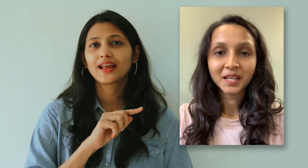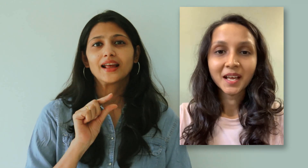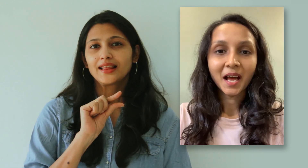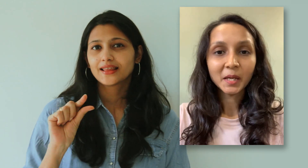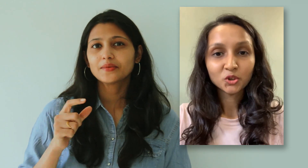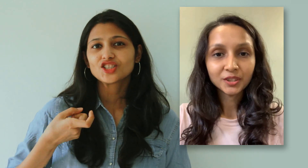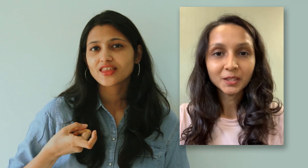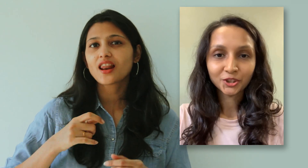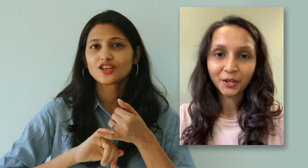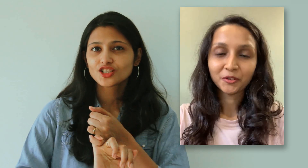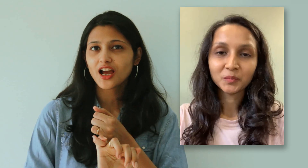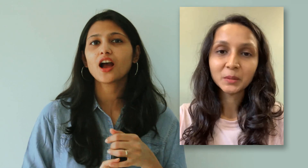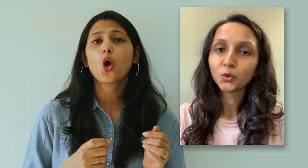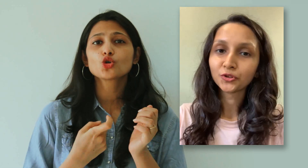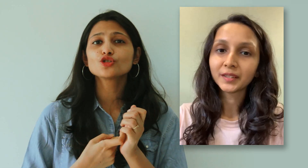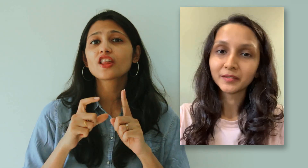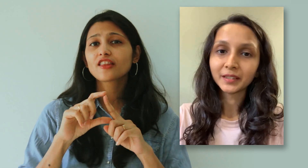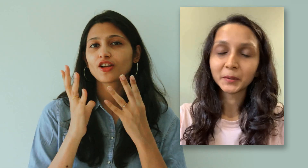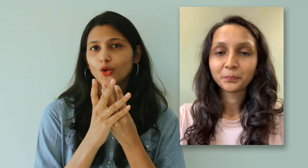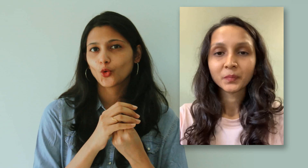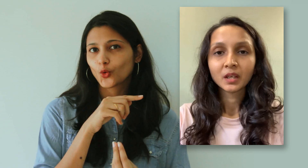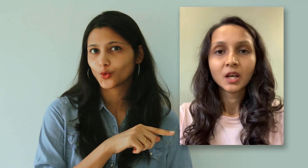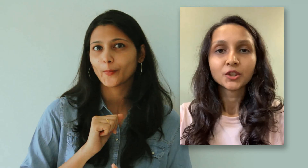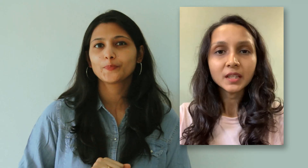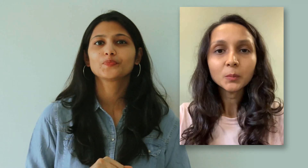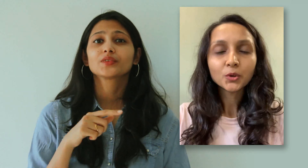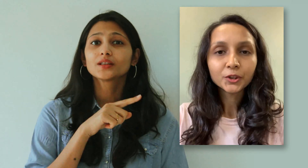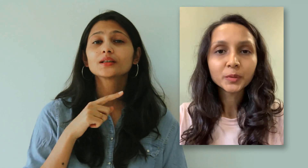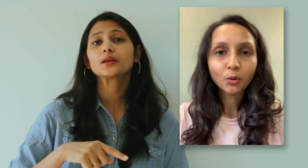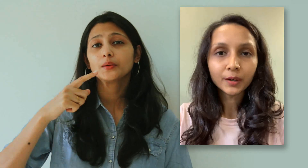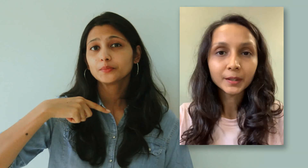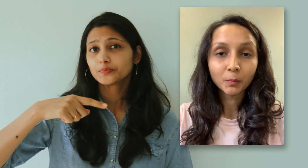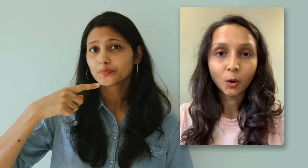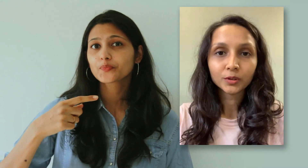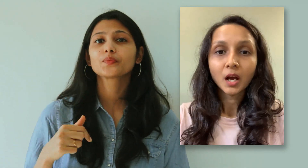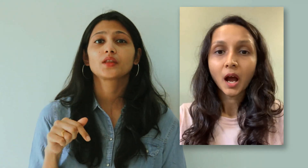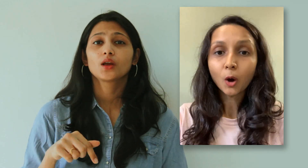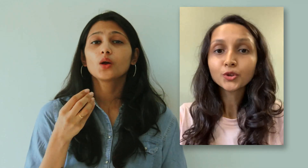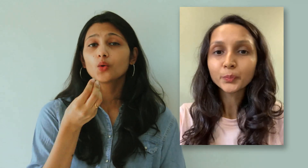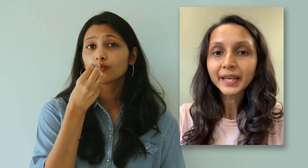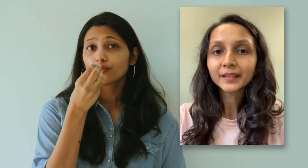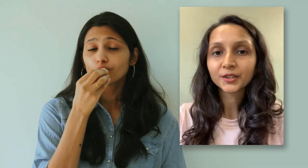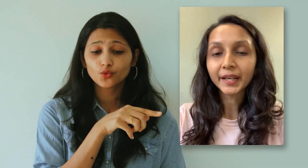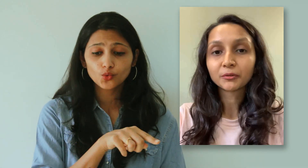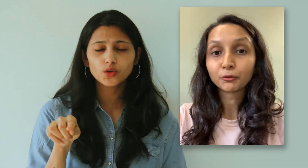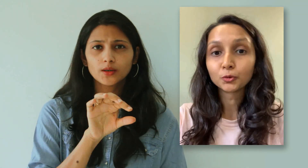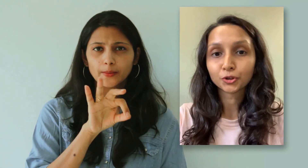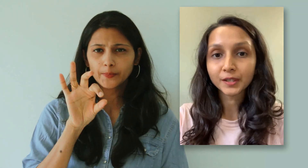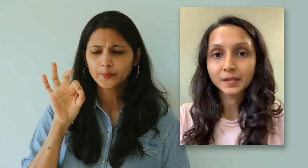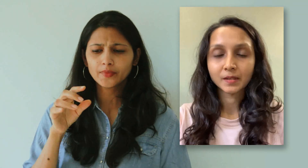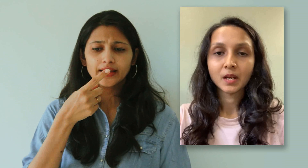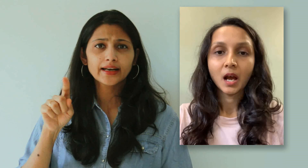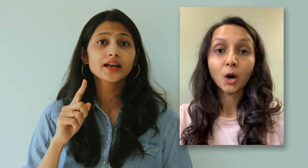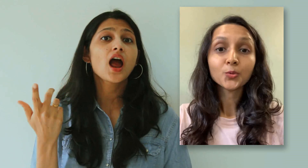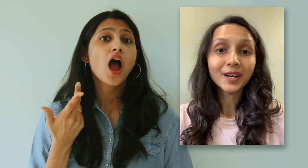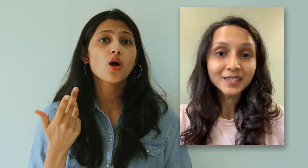Hi, I am Jinal Shah from Team Rujuta Diwekar. Today I'm going to be talking about how to make the right food